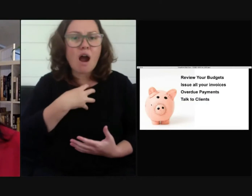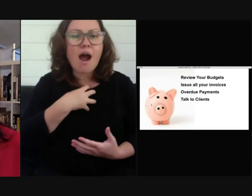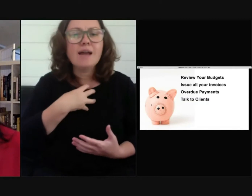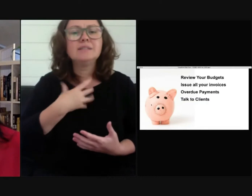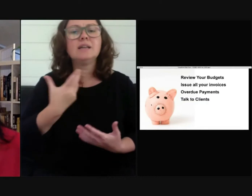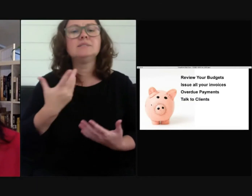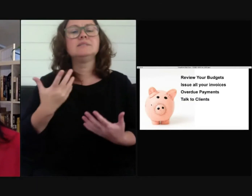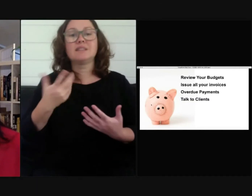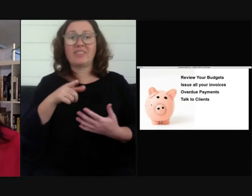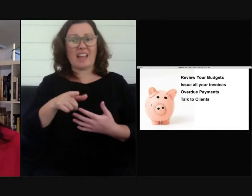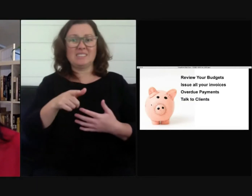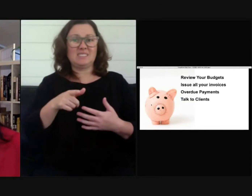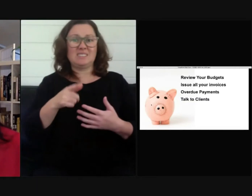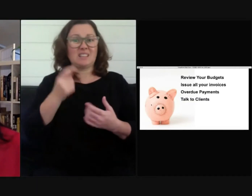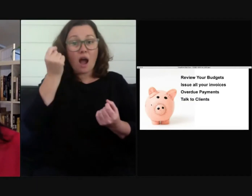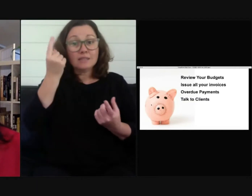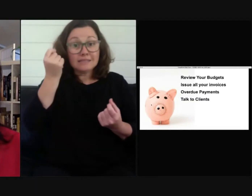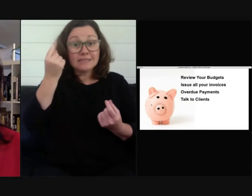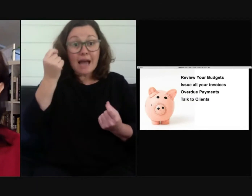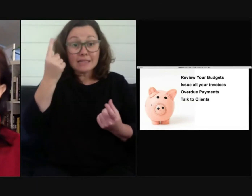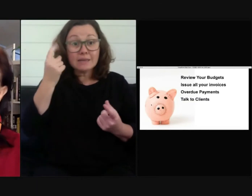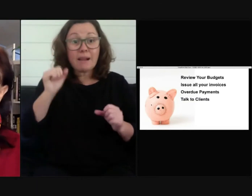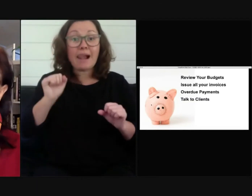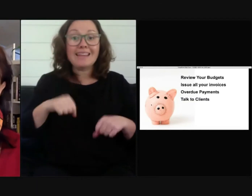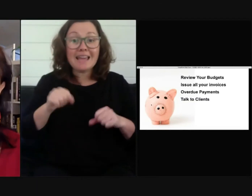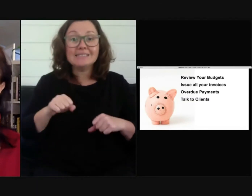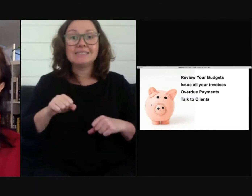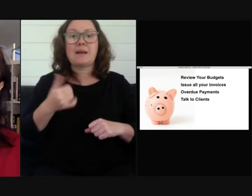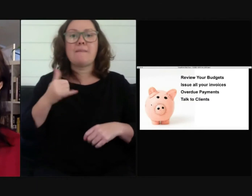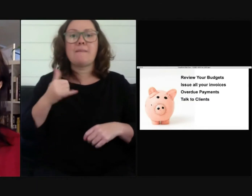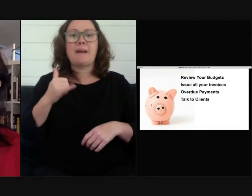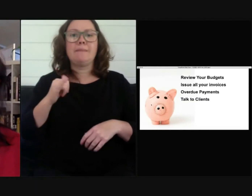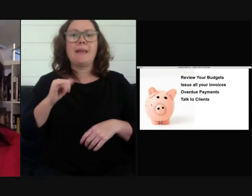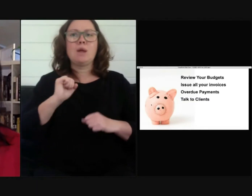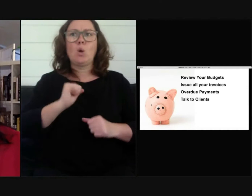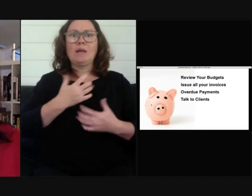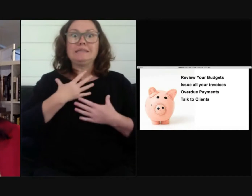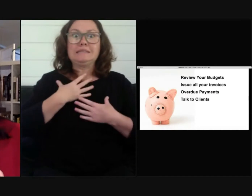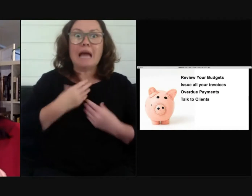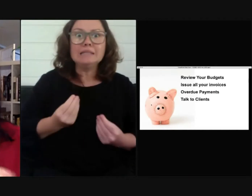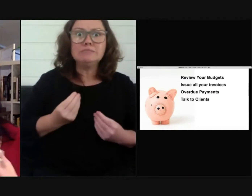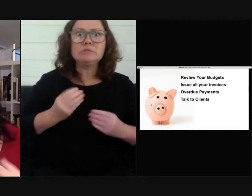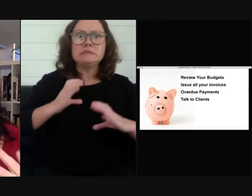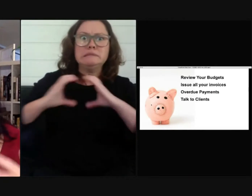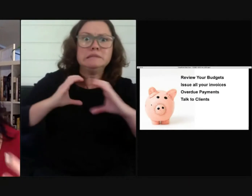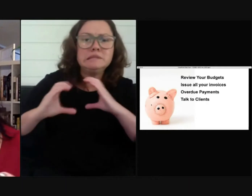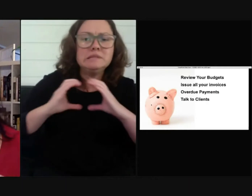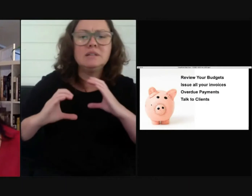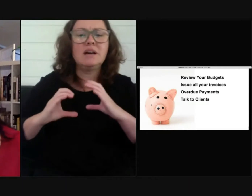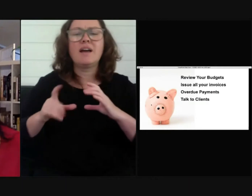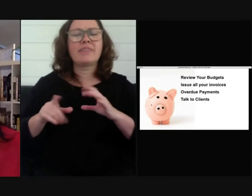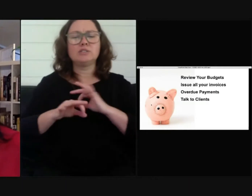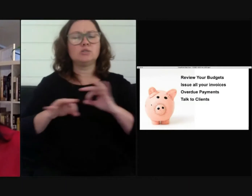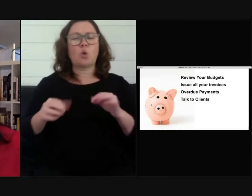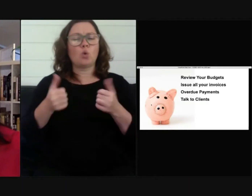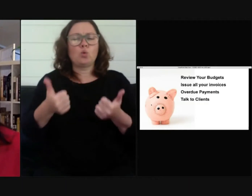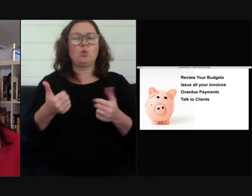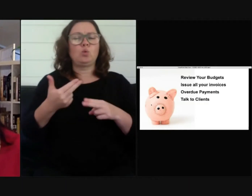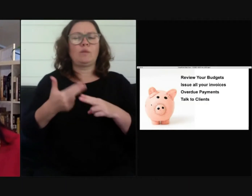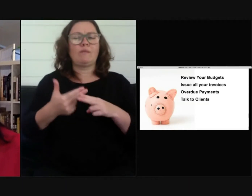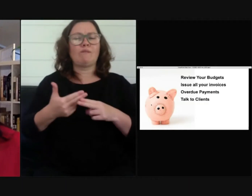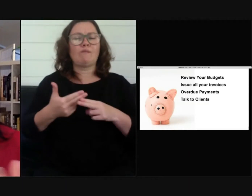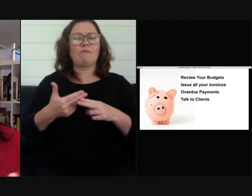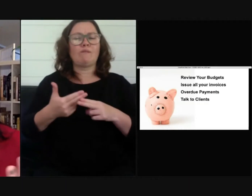but it's not necessarily going to be helpful in terms of continuing long-term relationships with your clients, because you want to make sure you can survive